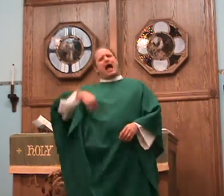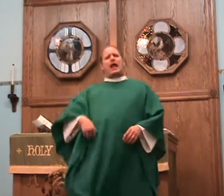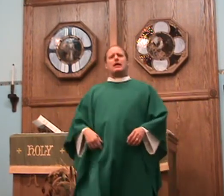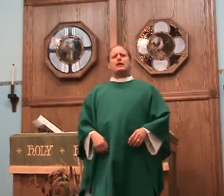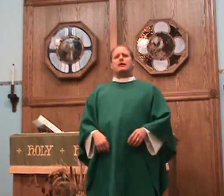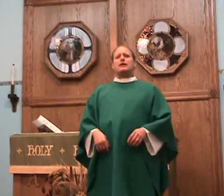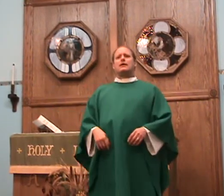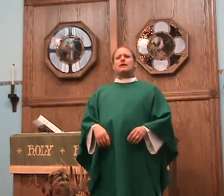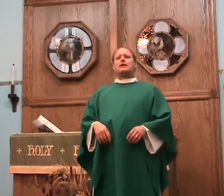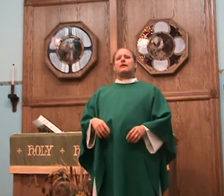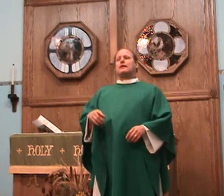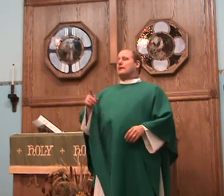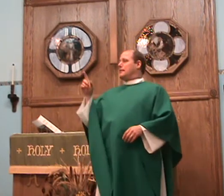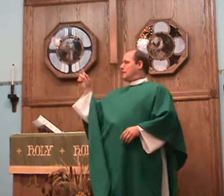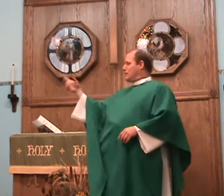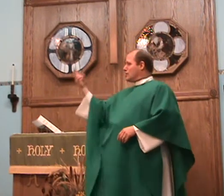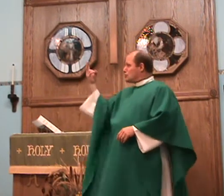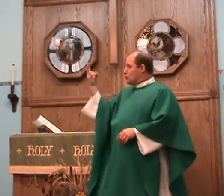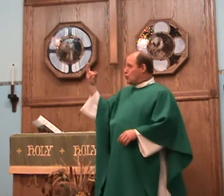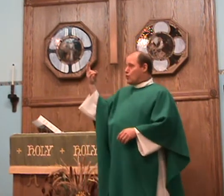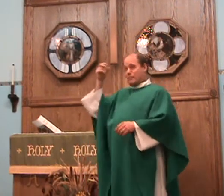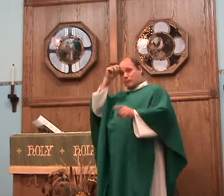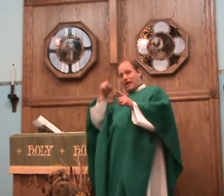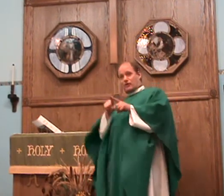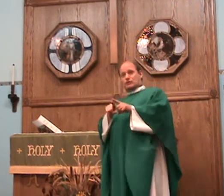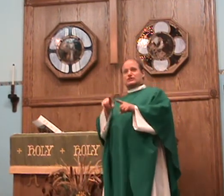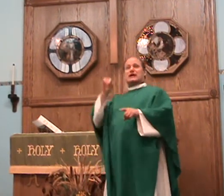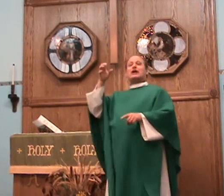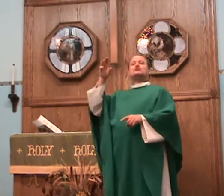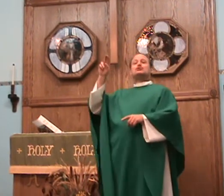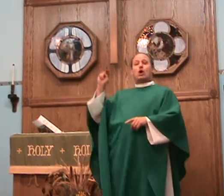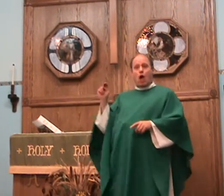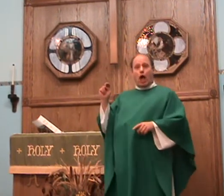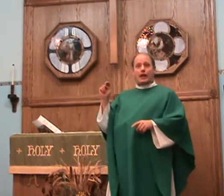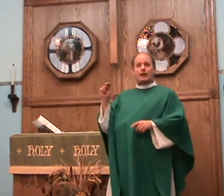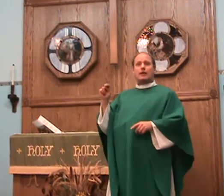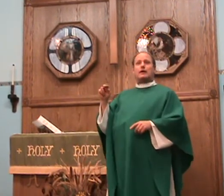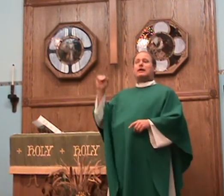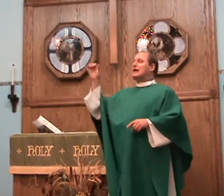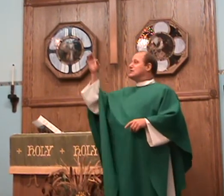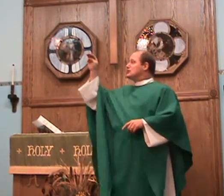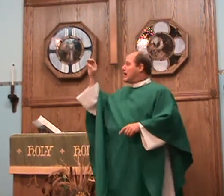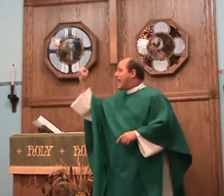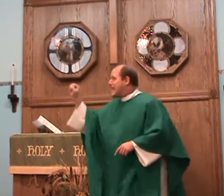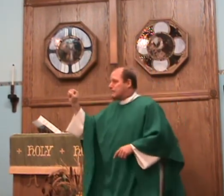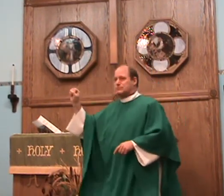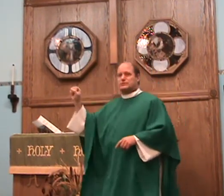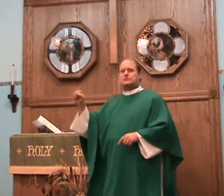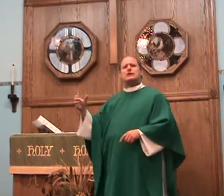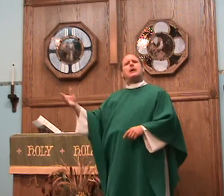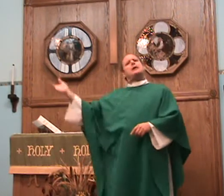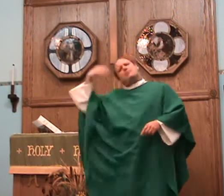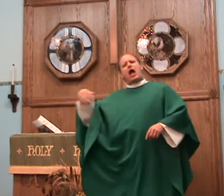on. The two brothers, John, James, come